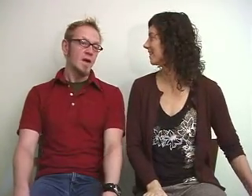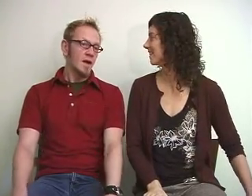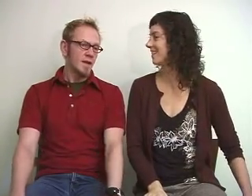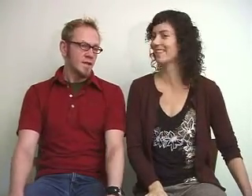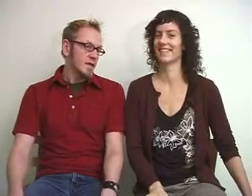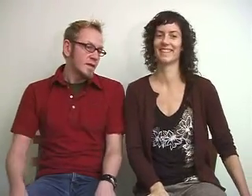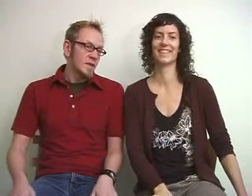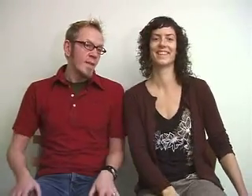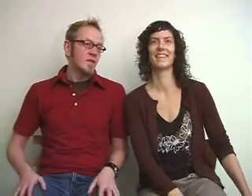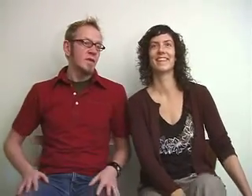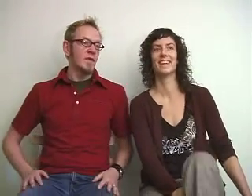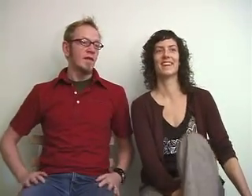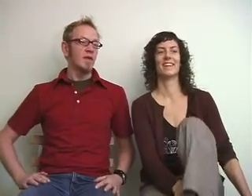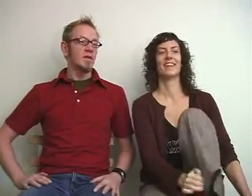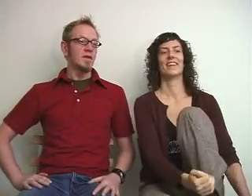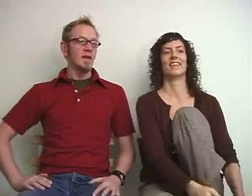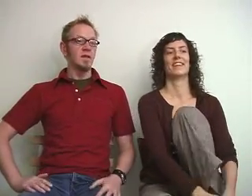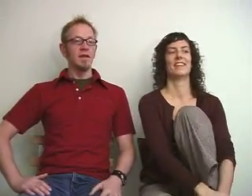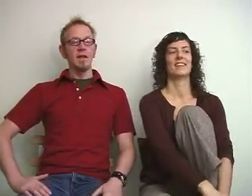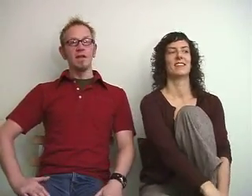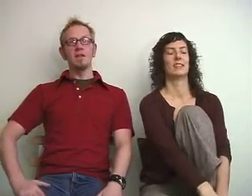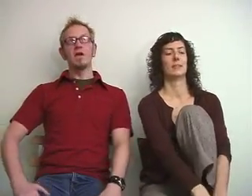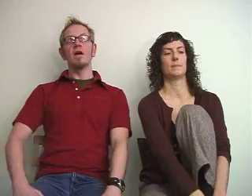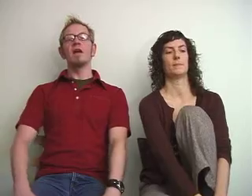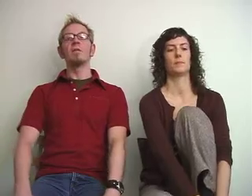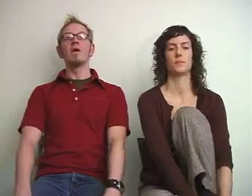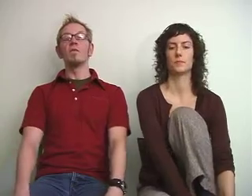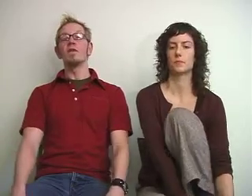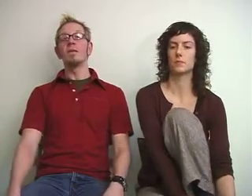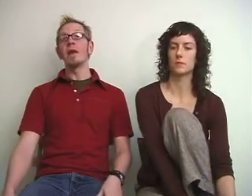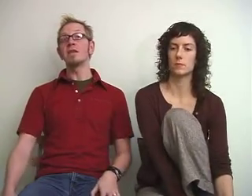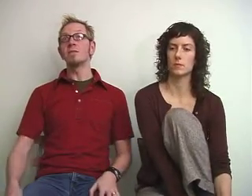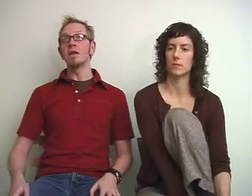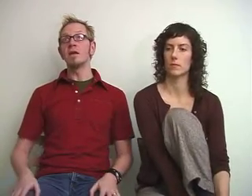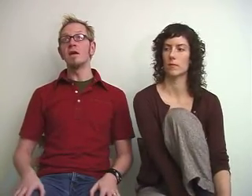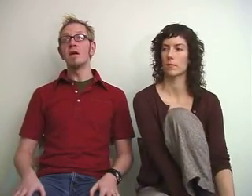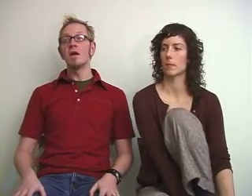and so sometimes something that Delia is talking about really makes me